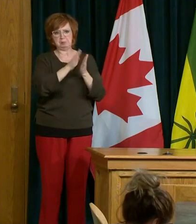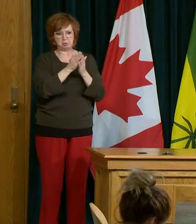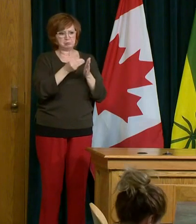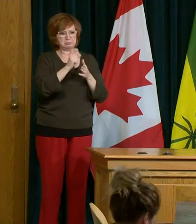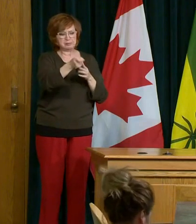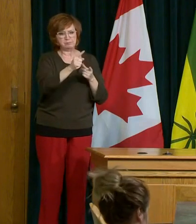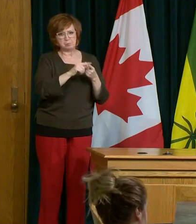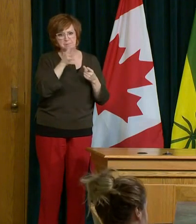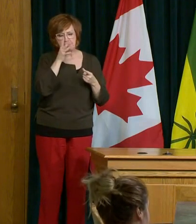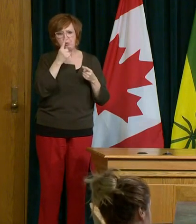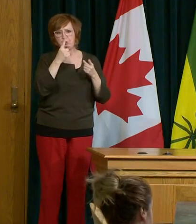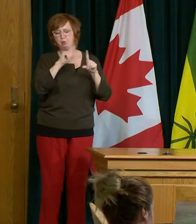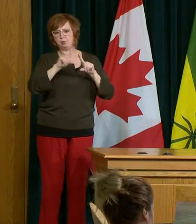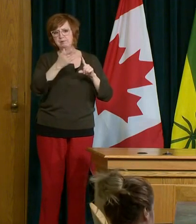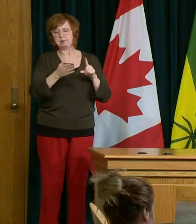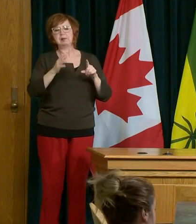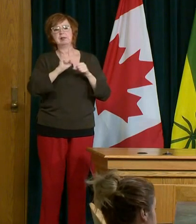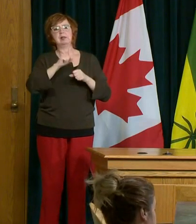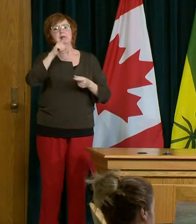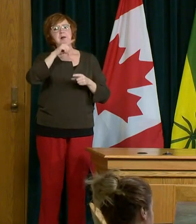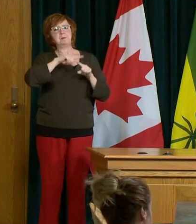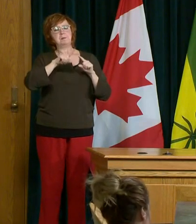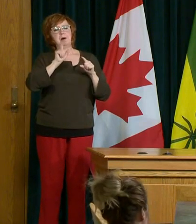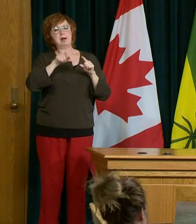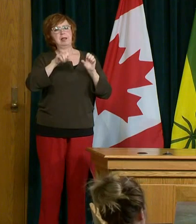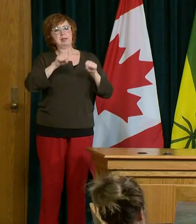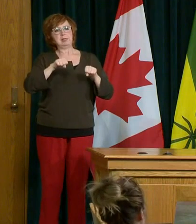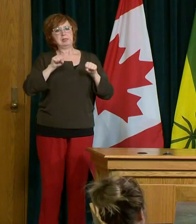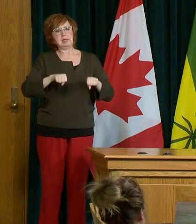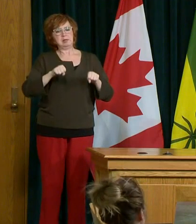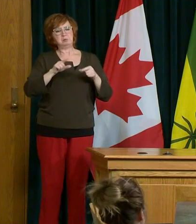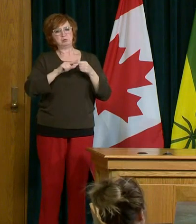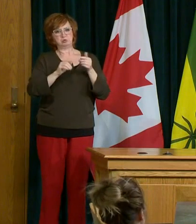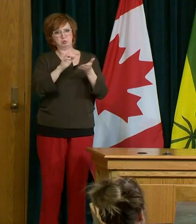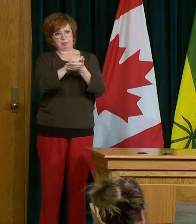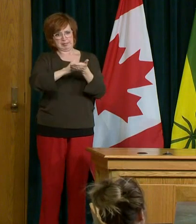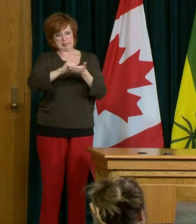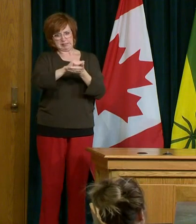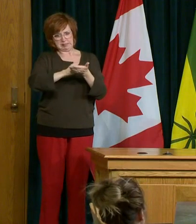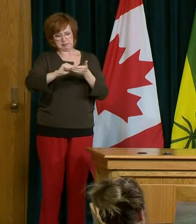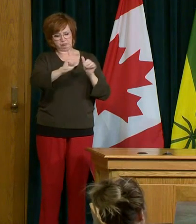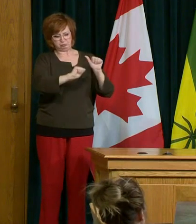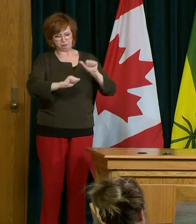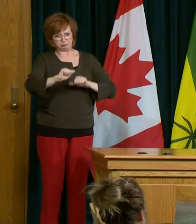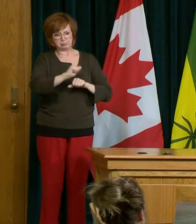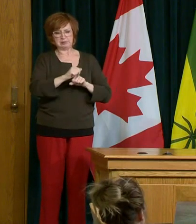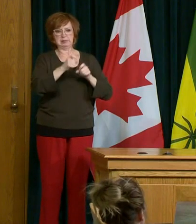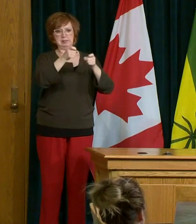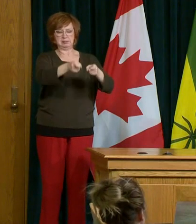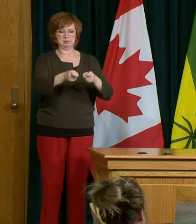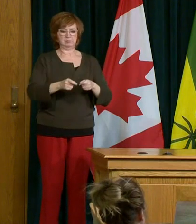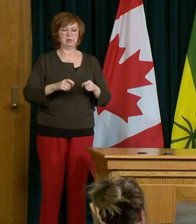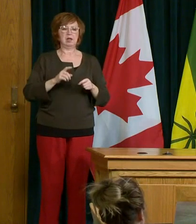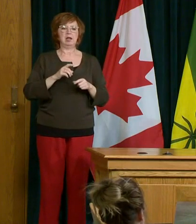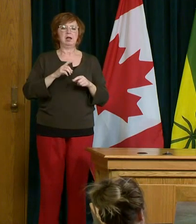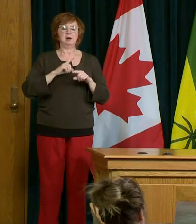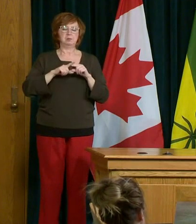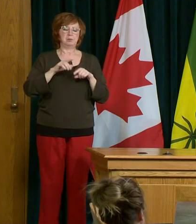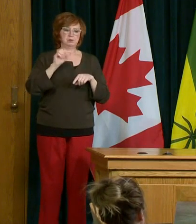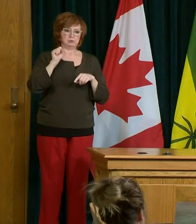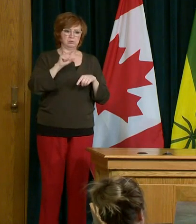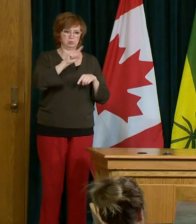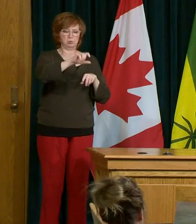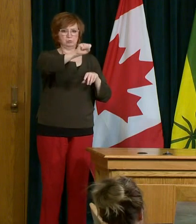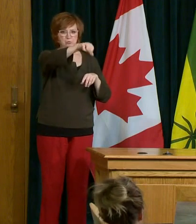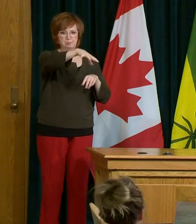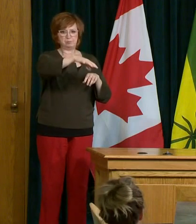deliveries in a manner that reduces the risk of potential transmission by minimizing traffic in and out of the facilities and practicing appropriate